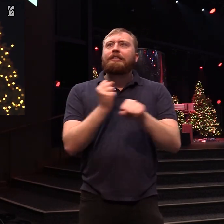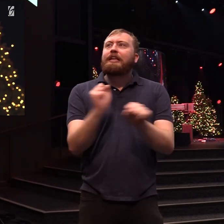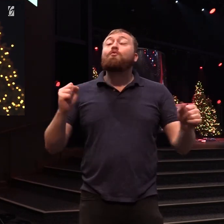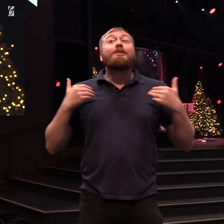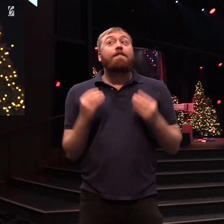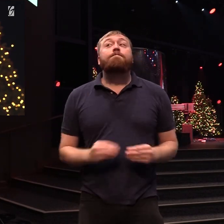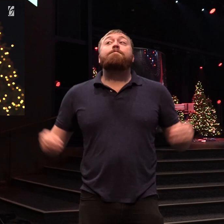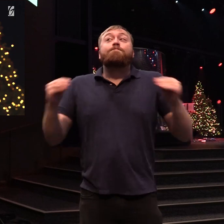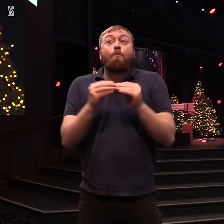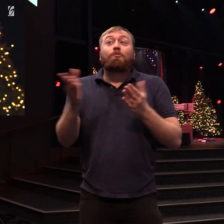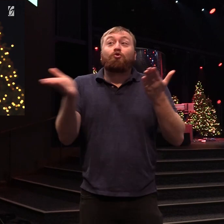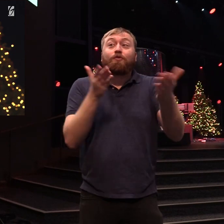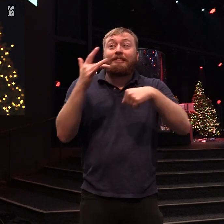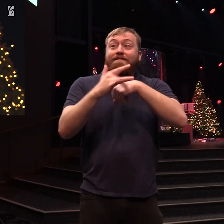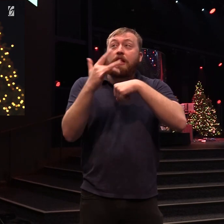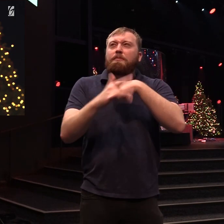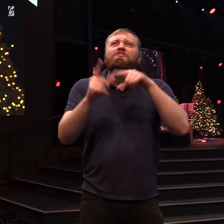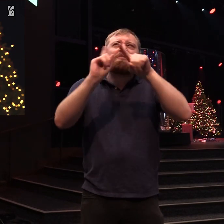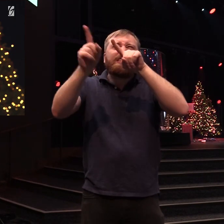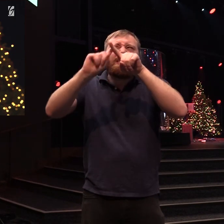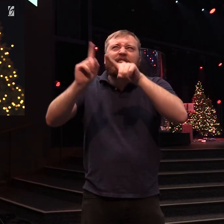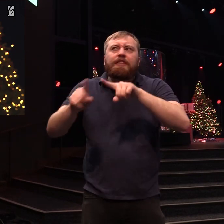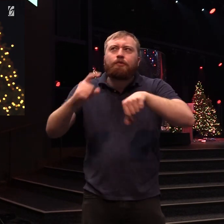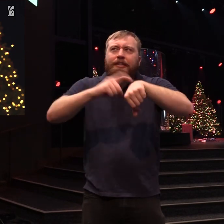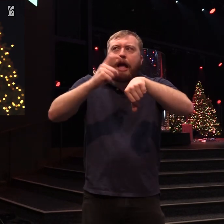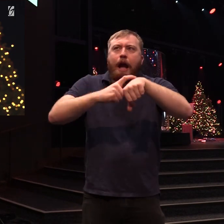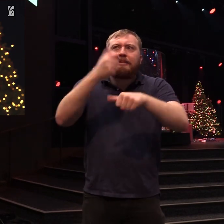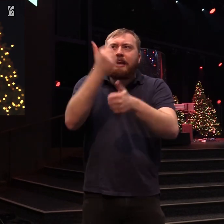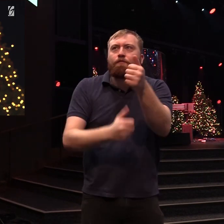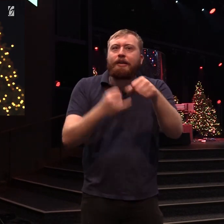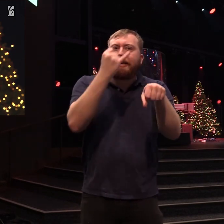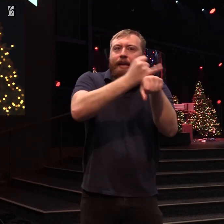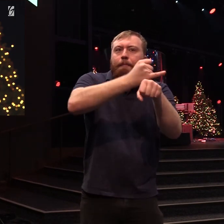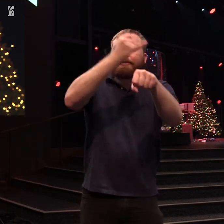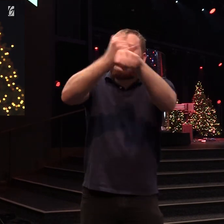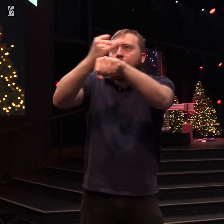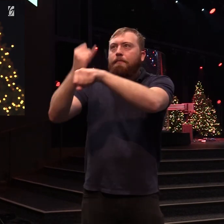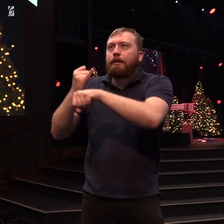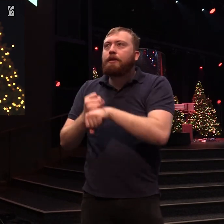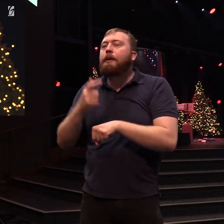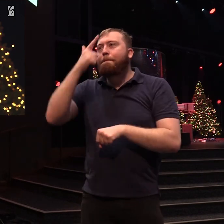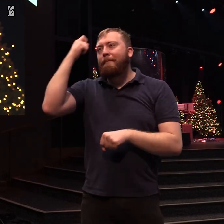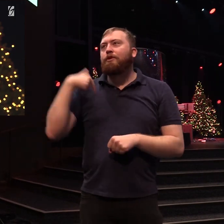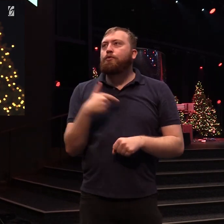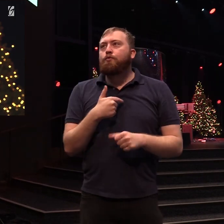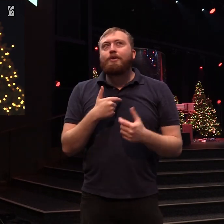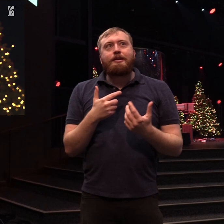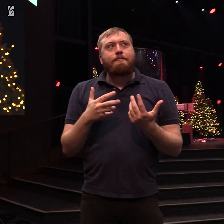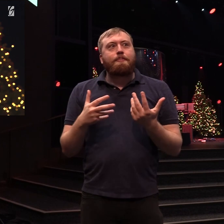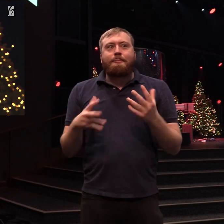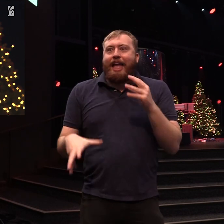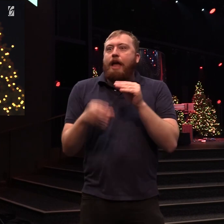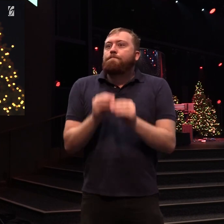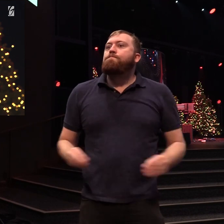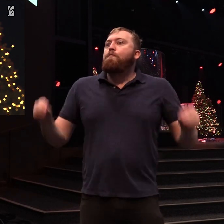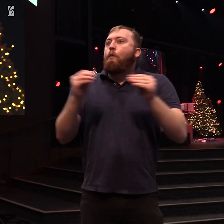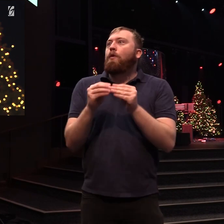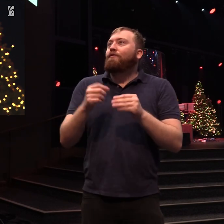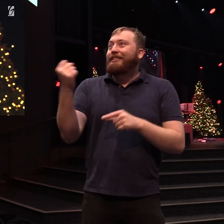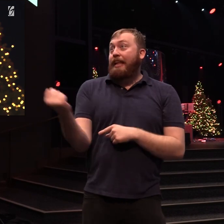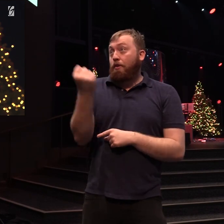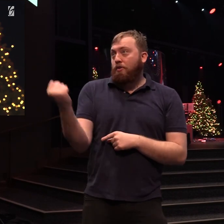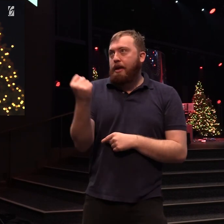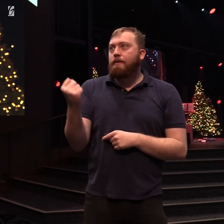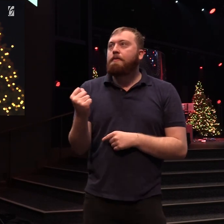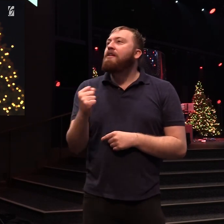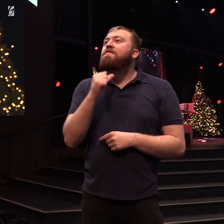services, and they are different times at every campus because we added a lot on Saturday. So it's not going to be the